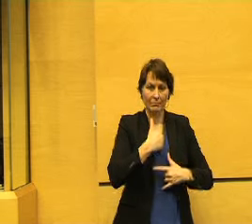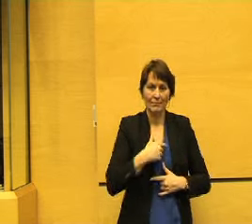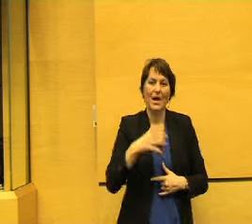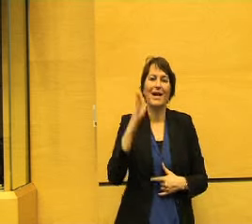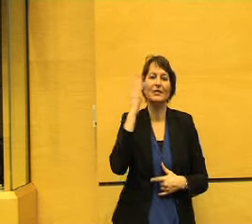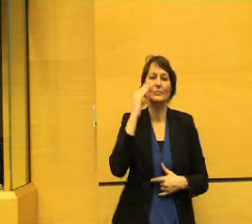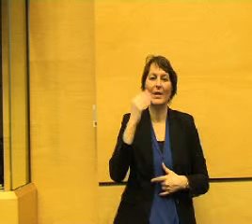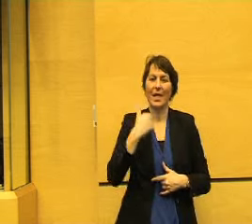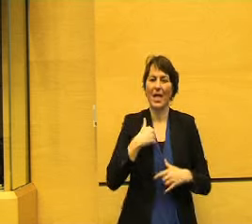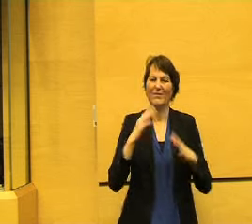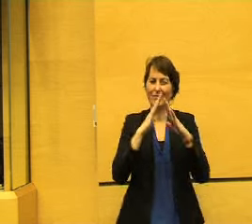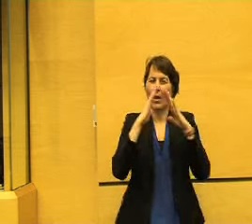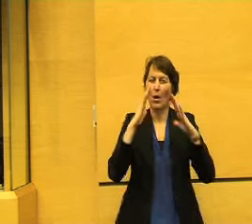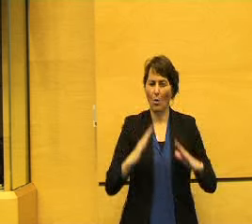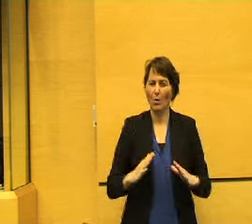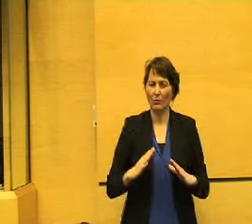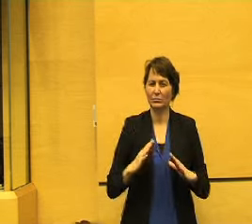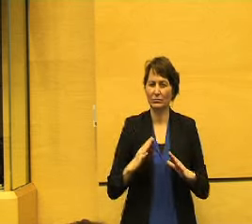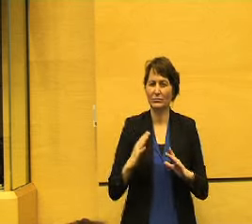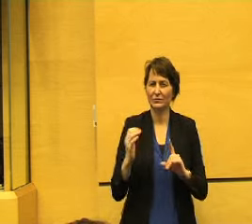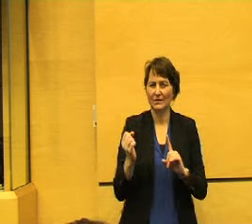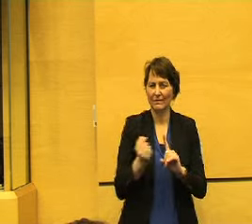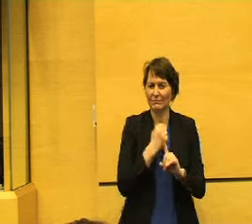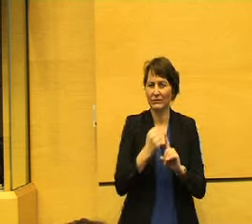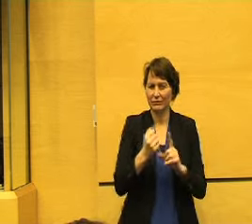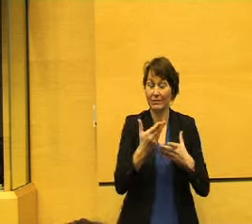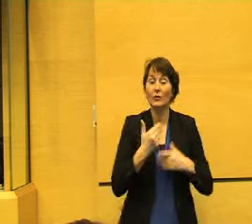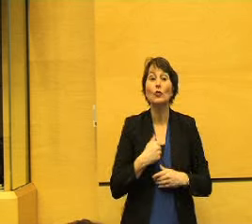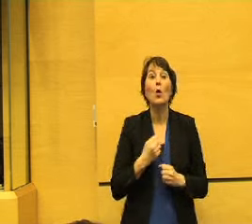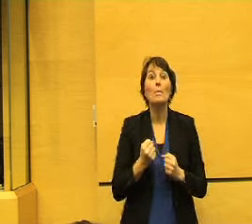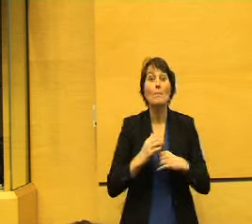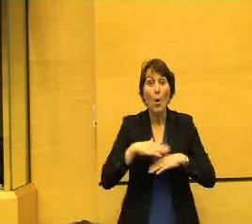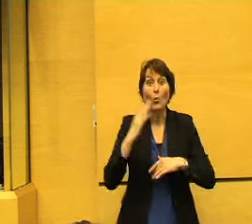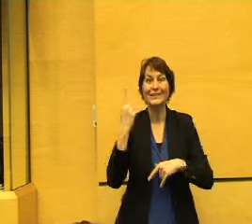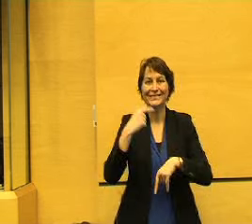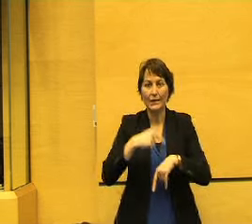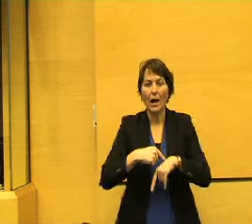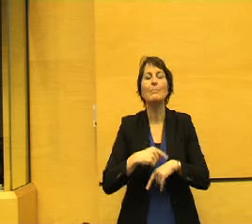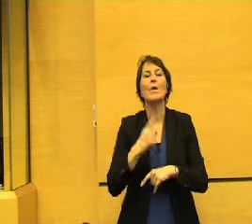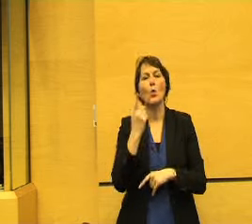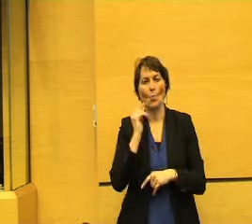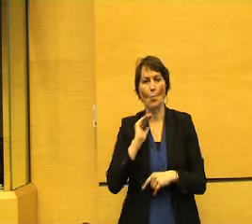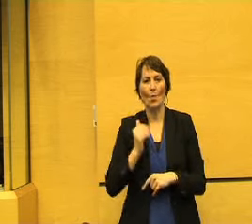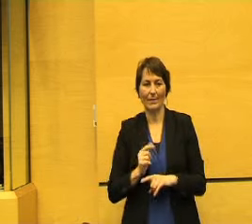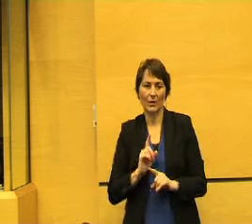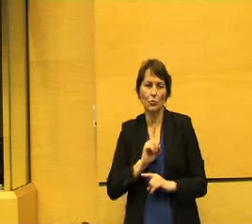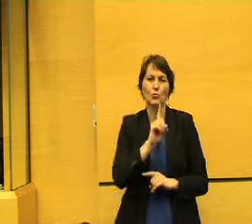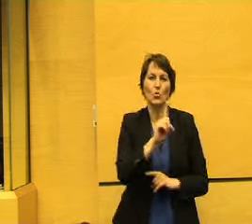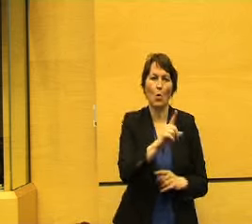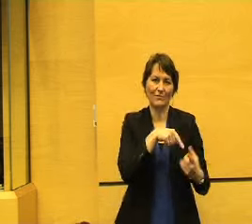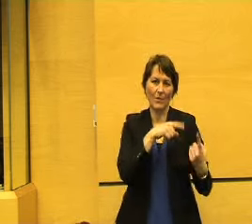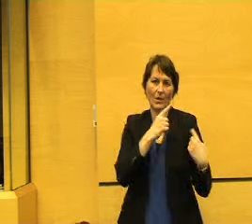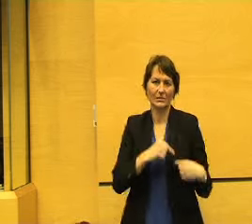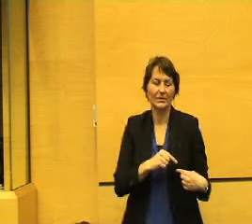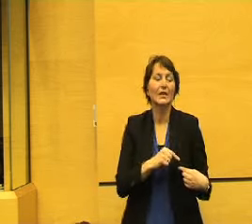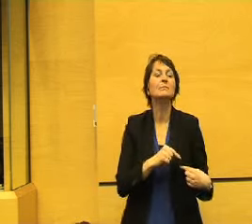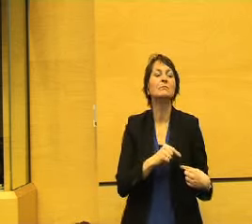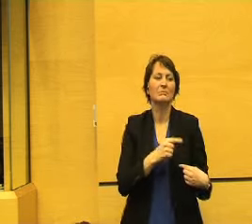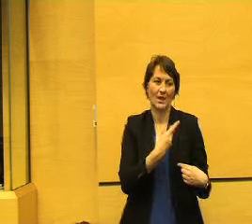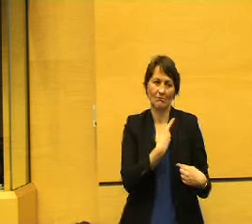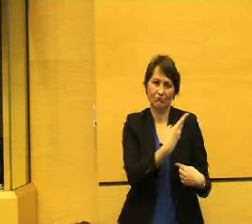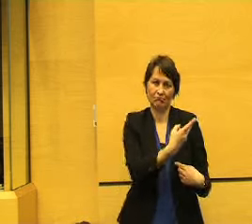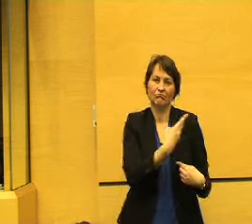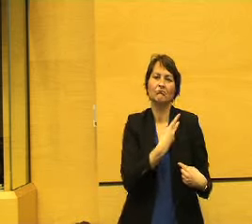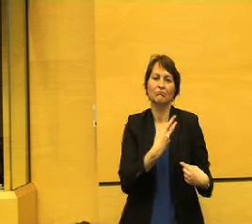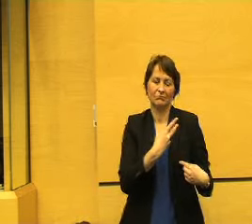these health volunteers are women, sometimes the women with disabilities have the trust and talk about